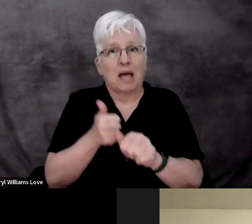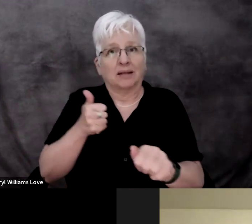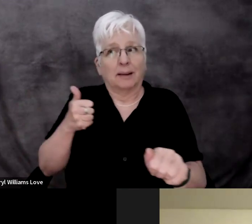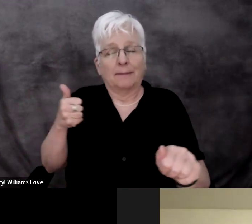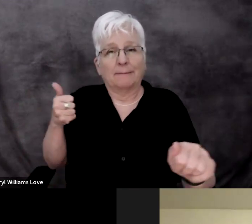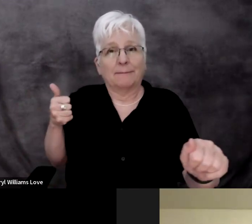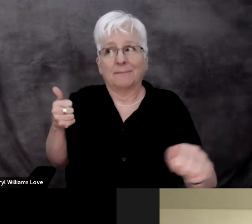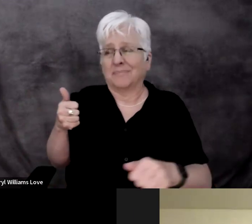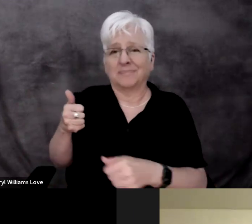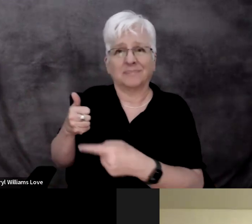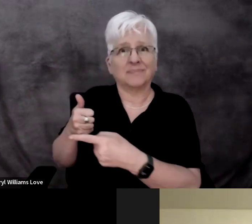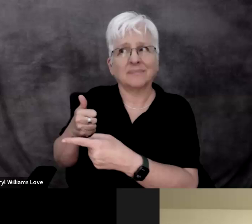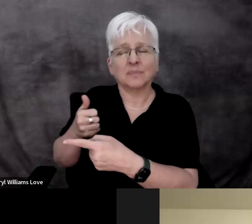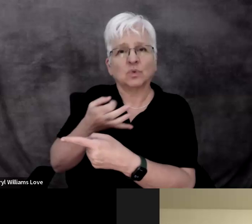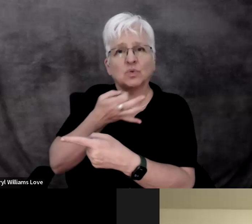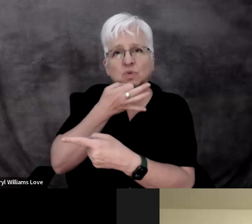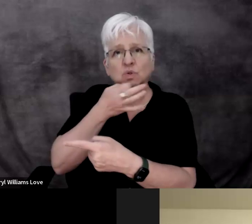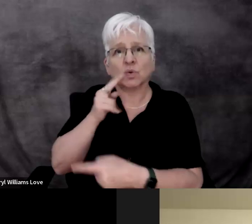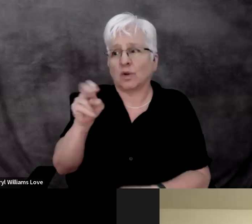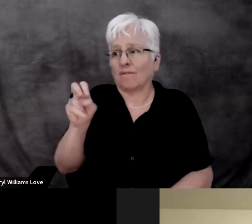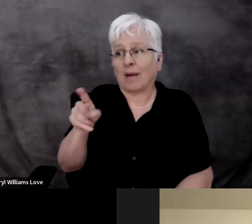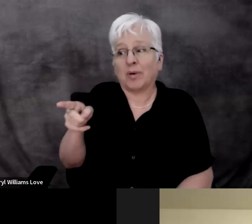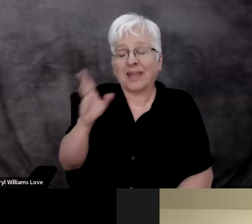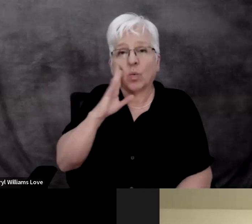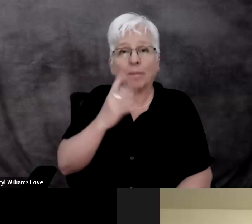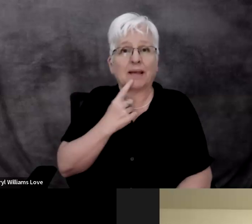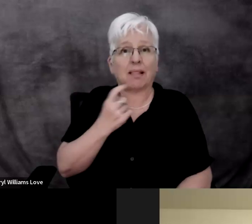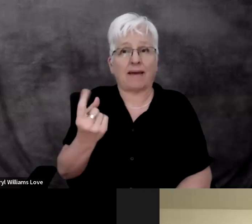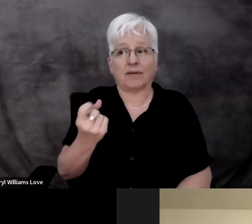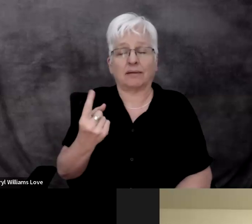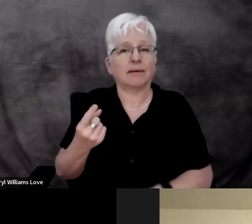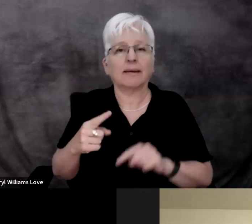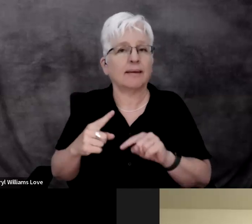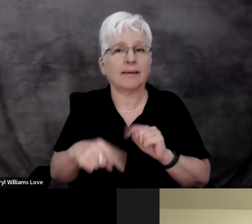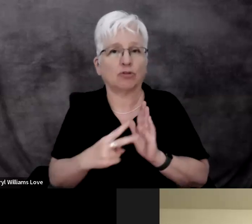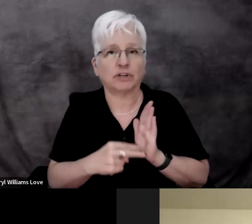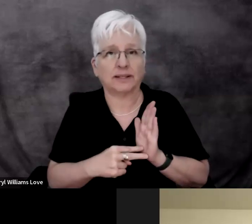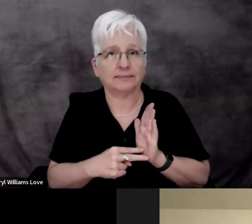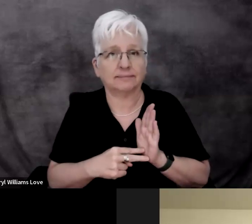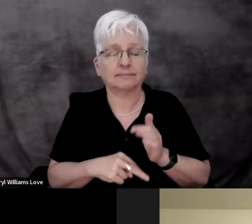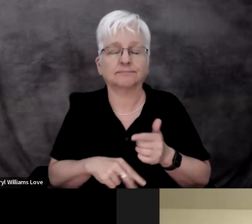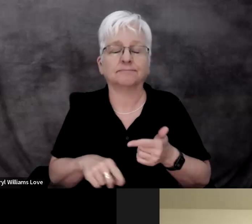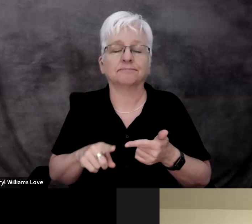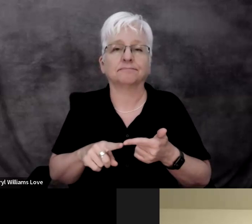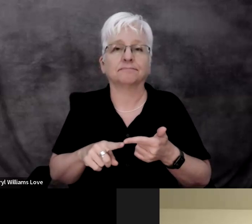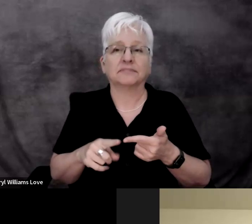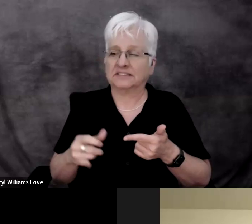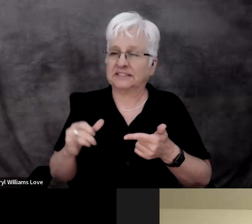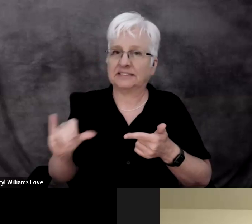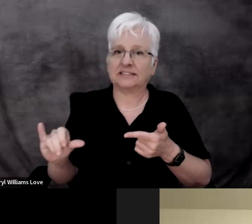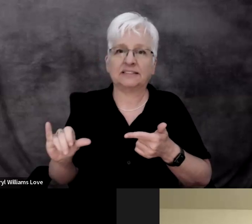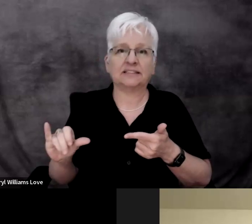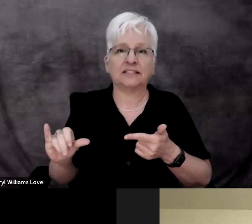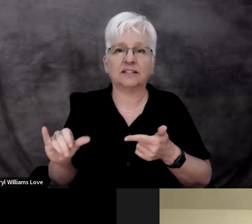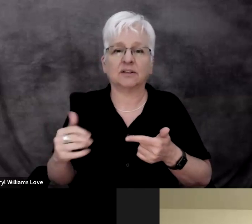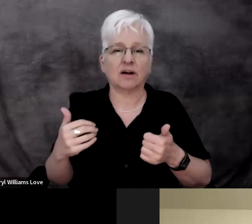getting ready to turn 11 in November. He still can't read. He still has the same